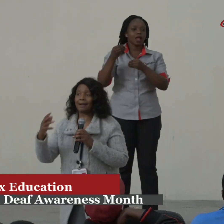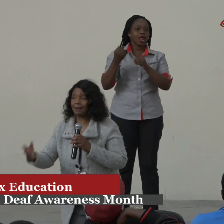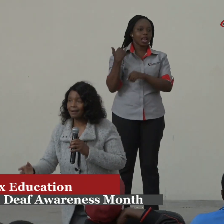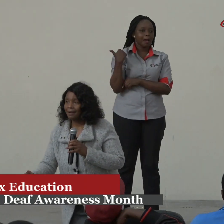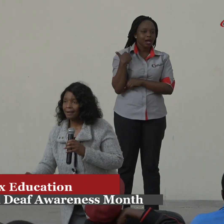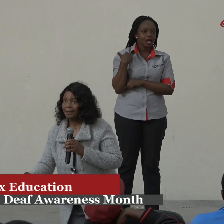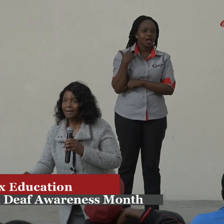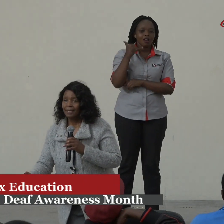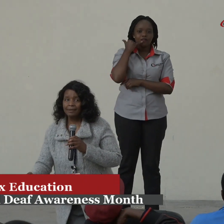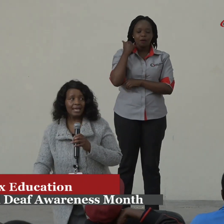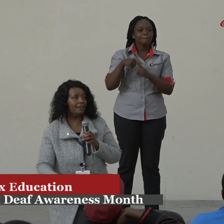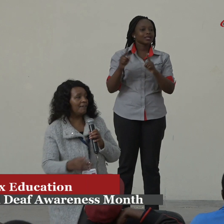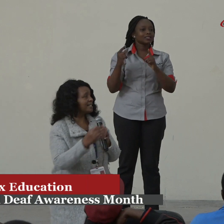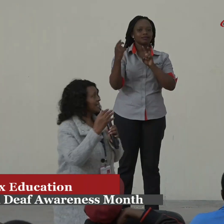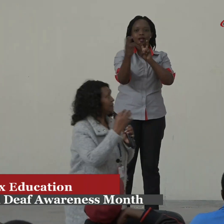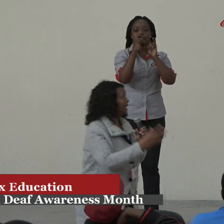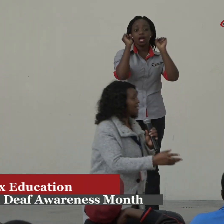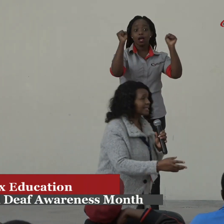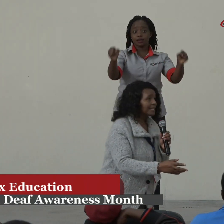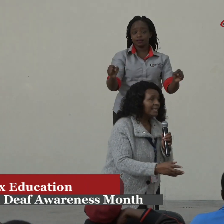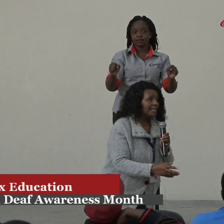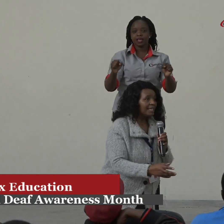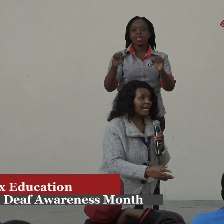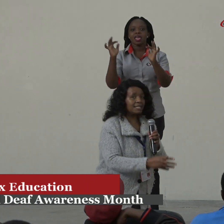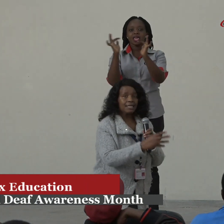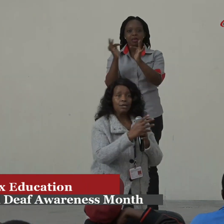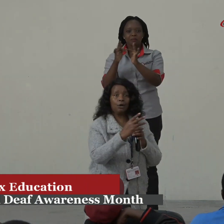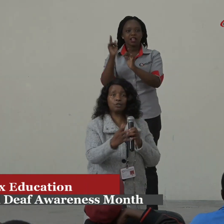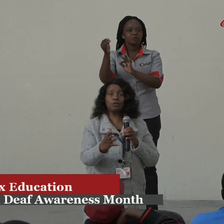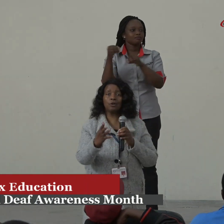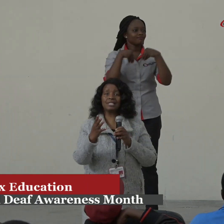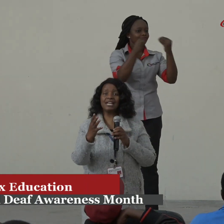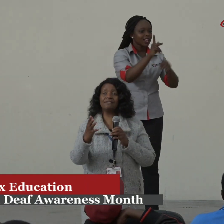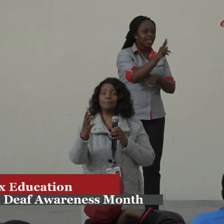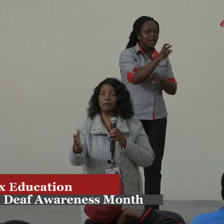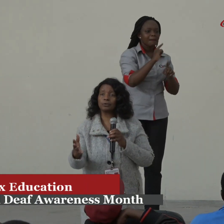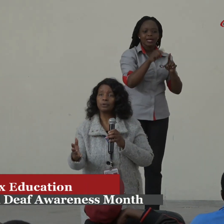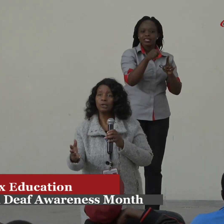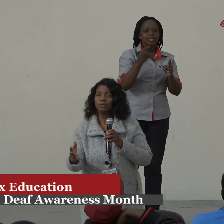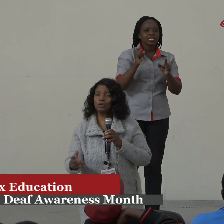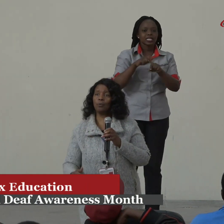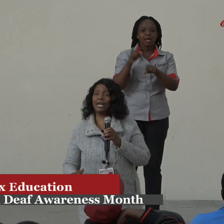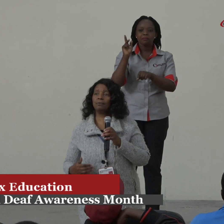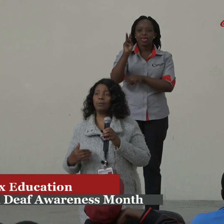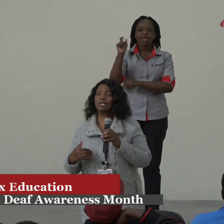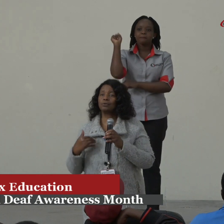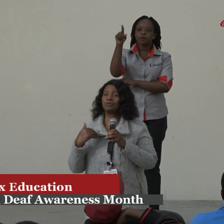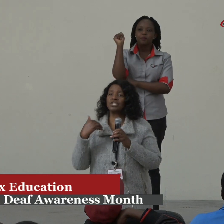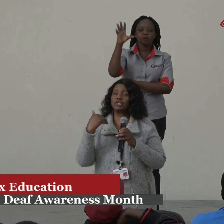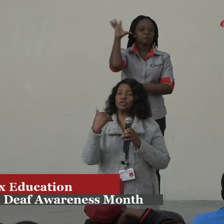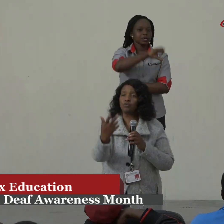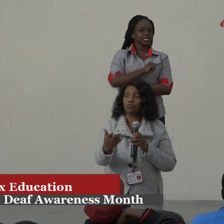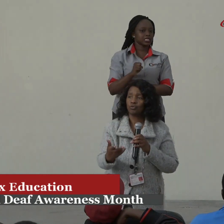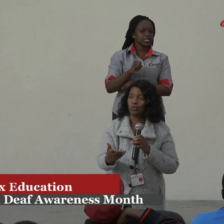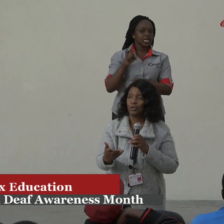work. They give us emails that also don't deliver mails. So when we want to